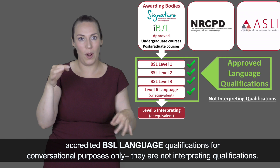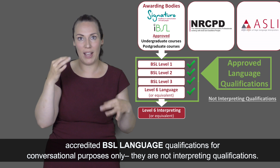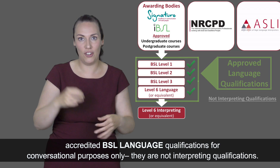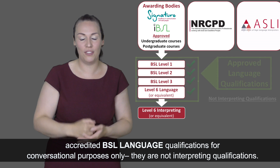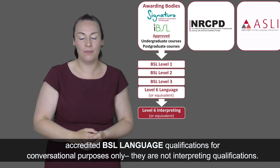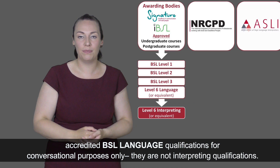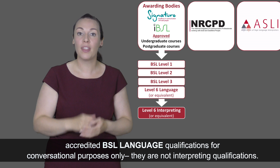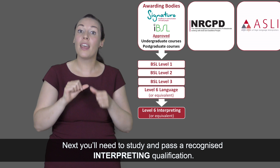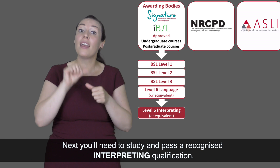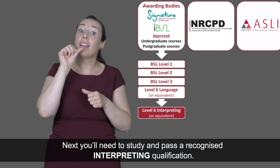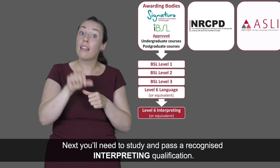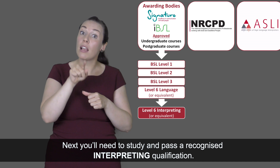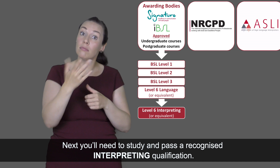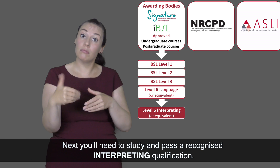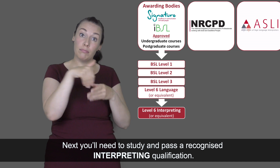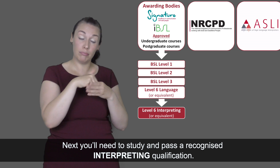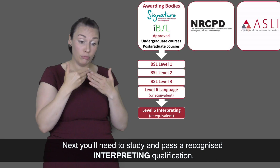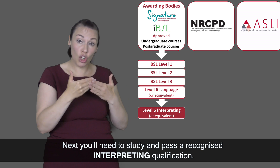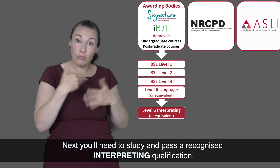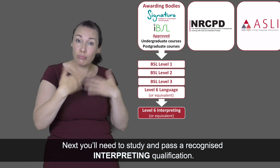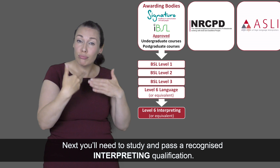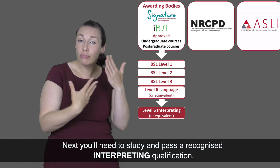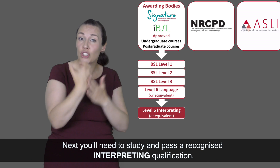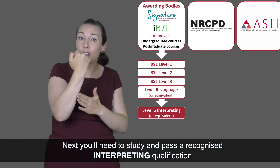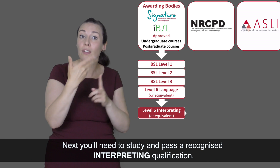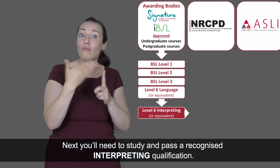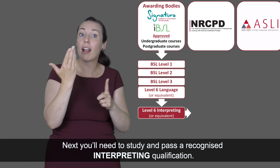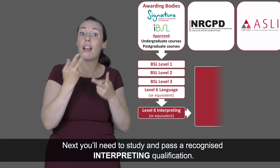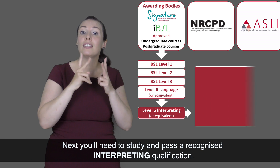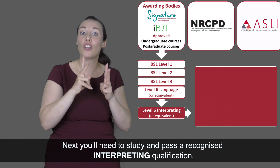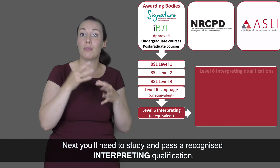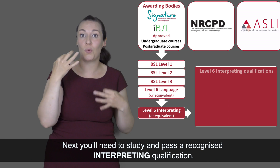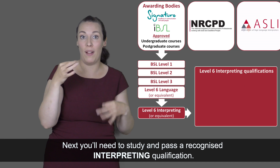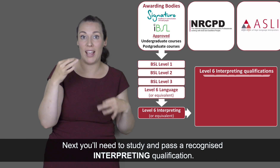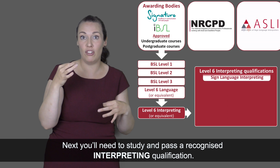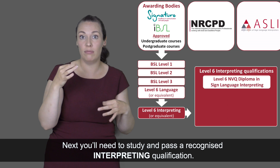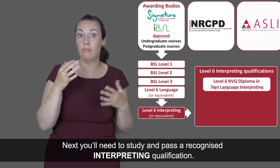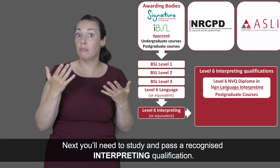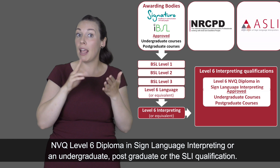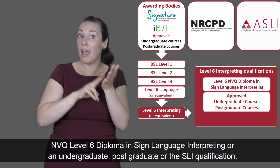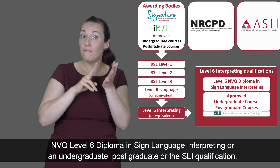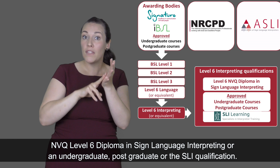interpreting qualifications. Next, you'll need to study and pass a recognised interpreting